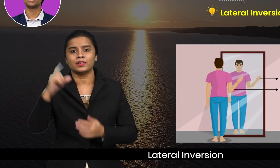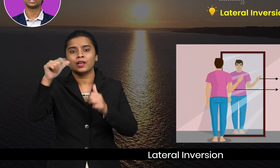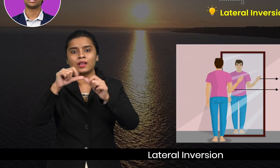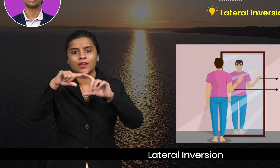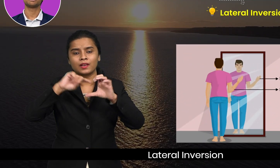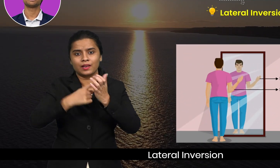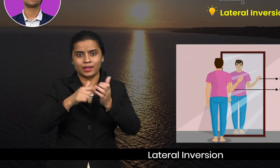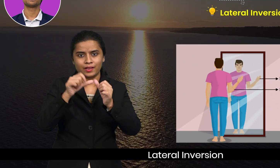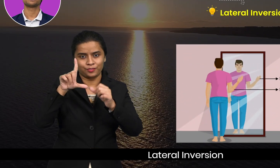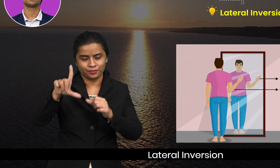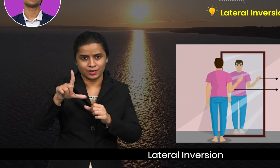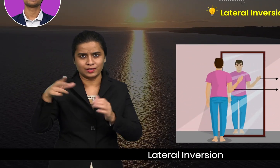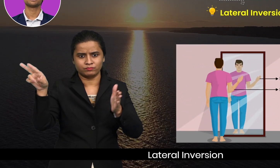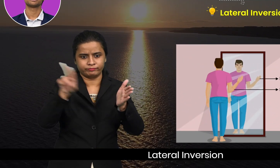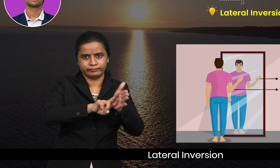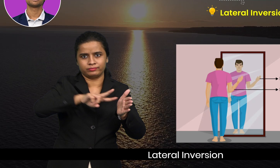lateral inversion,